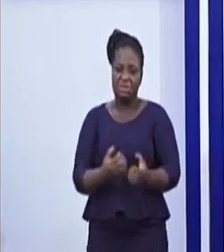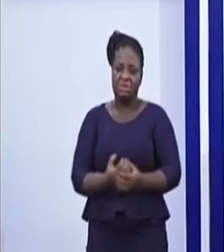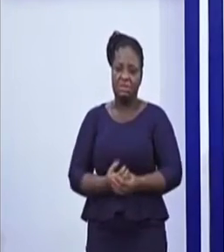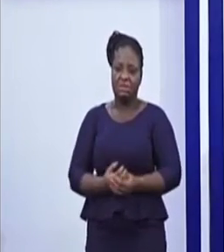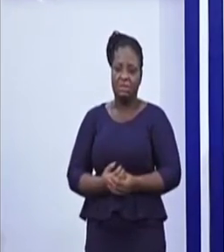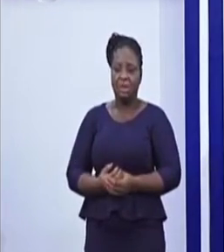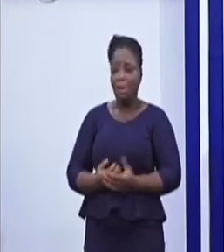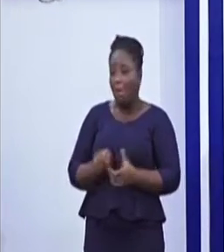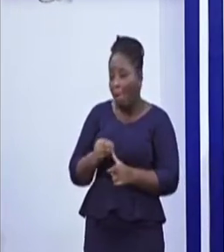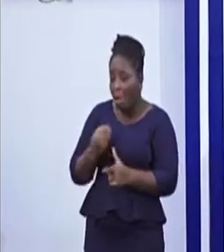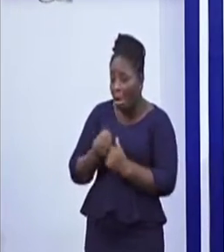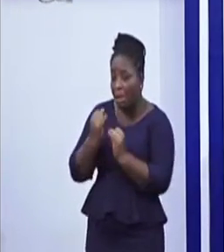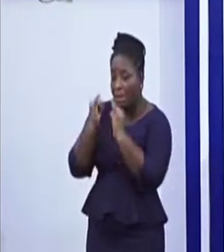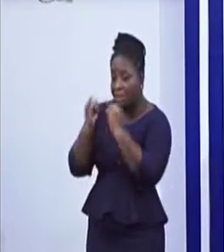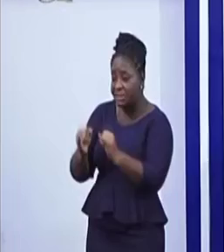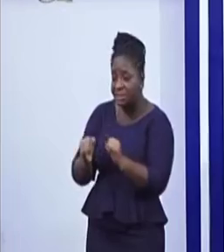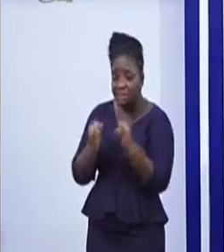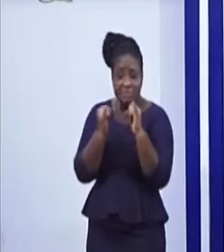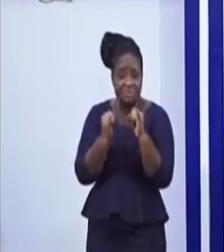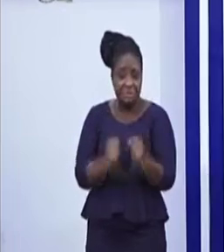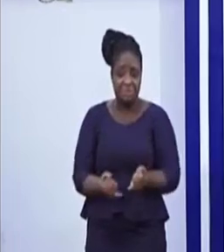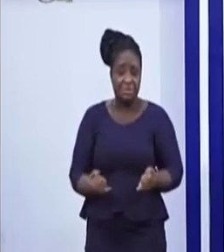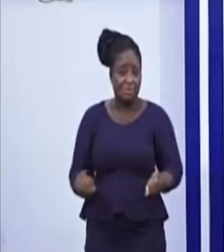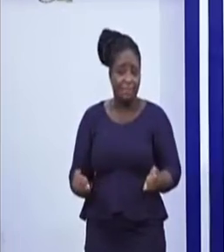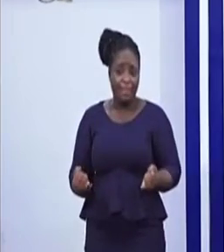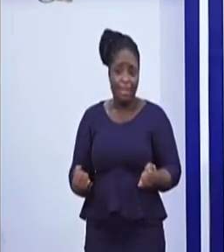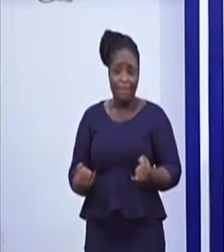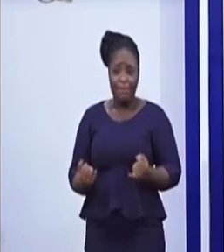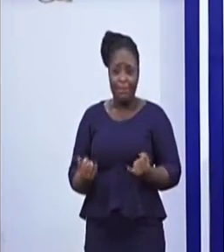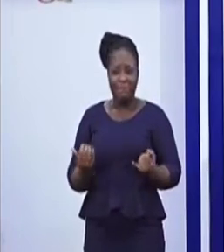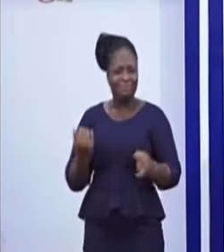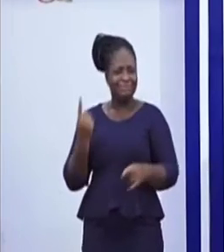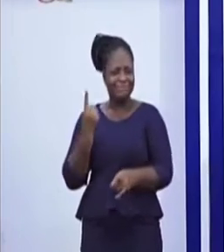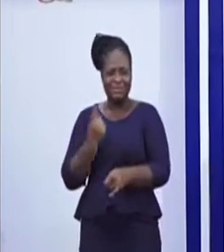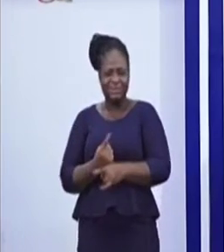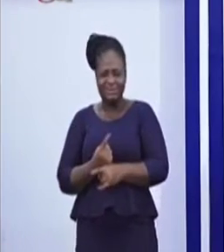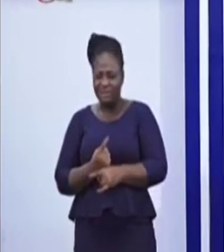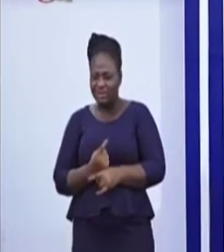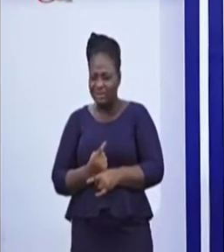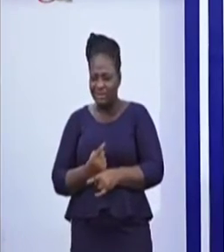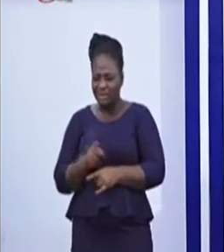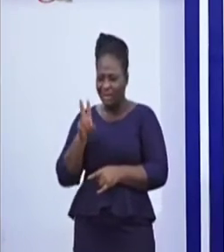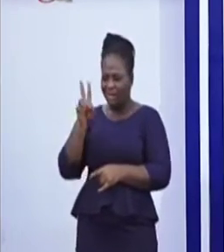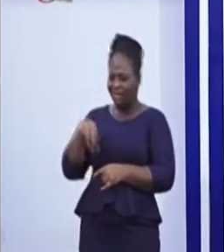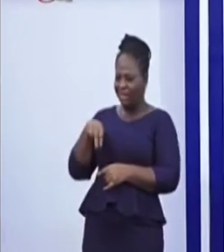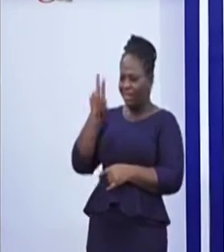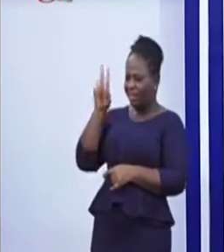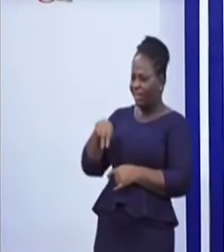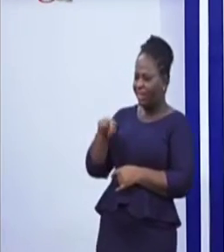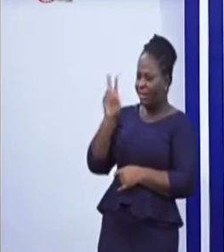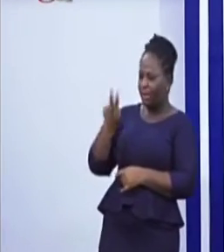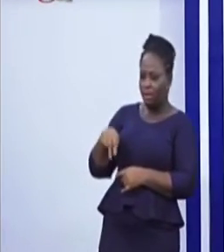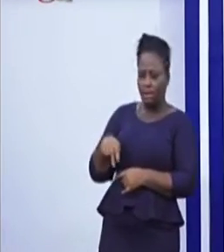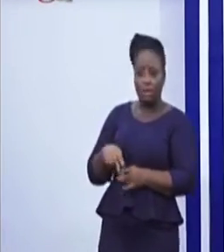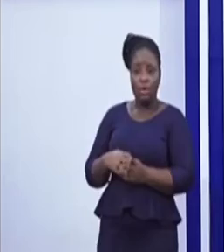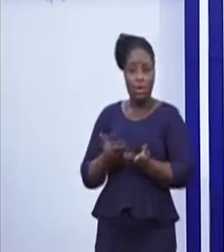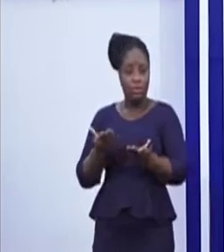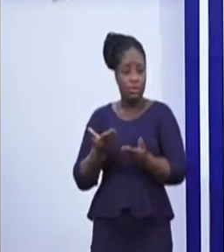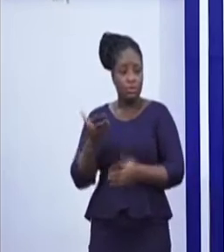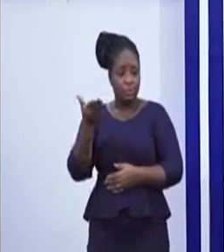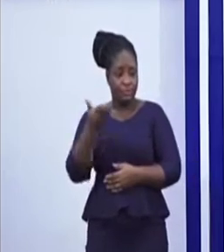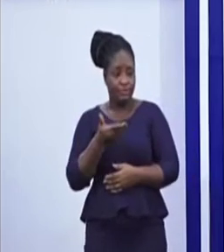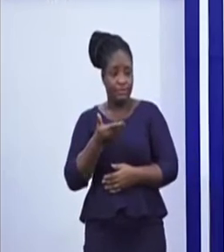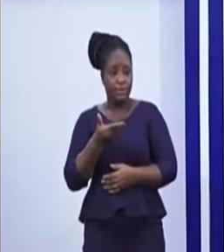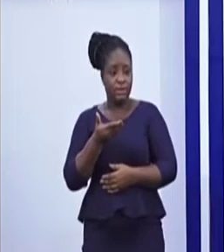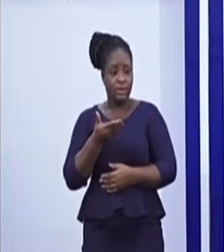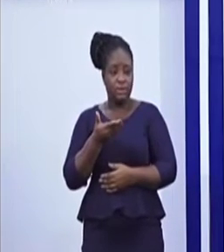and individuals, or it puts them in a position where they end up just undermining the entire response program. I want to invite Dr. Adjoa